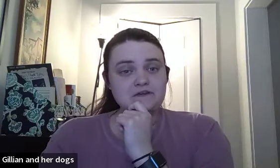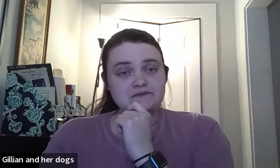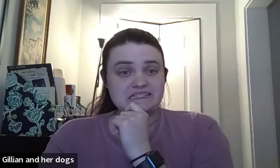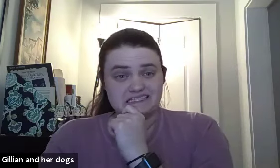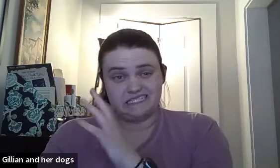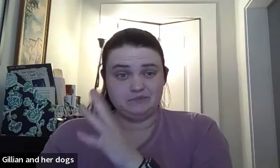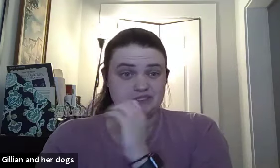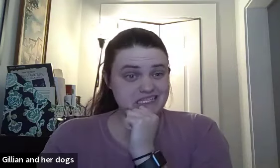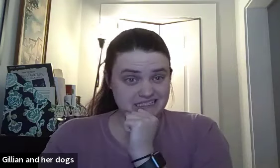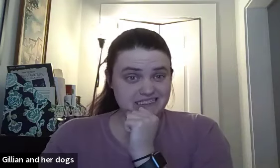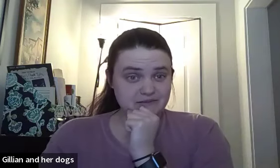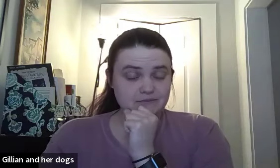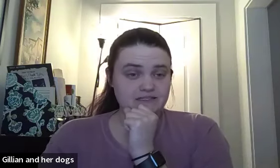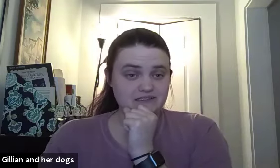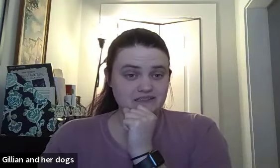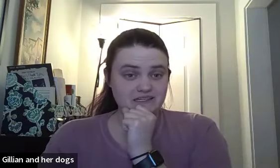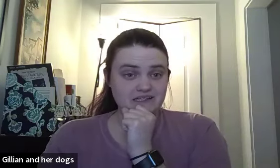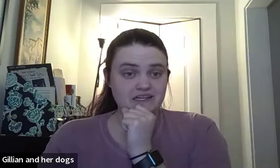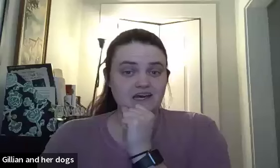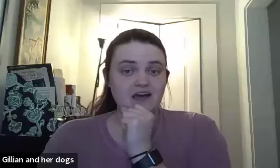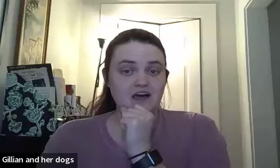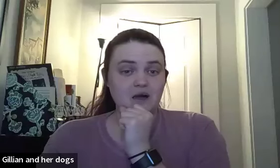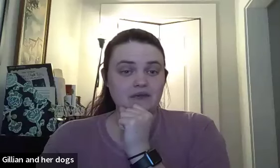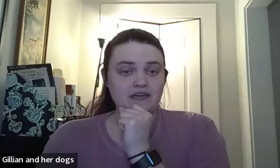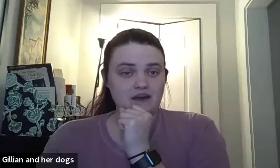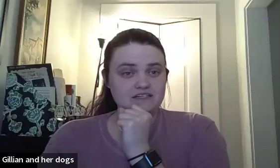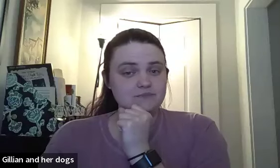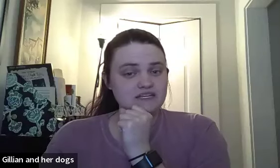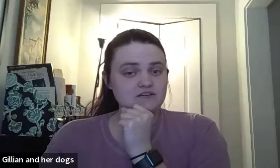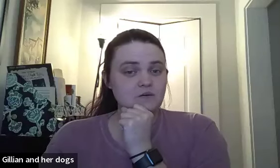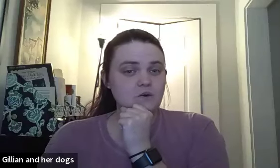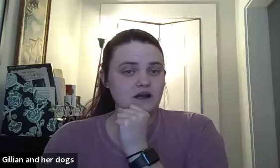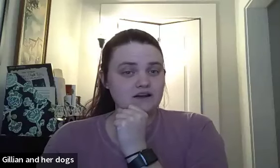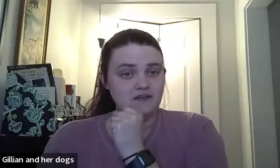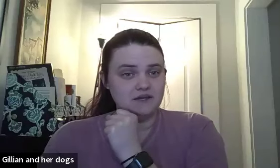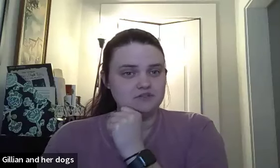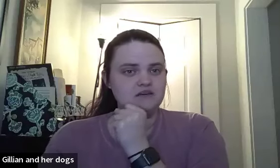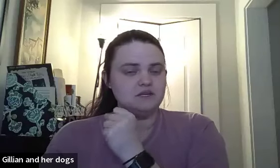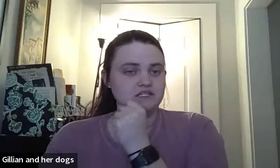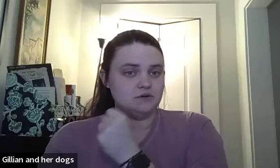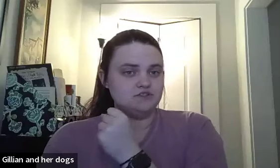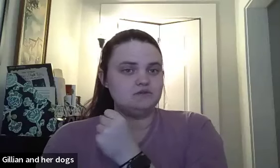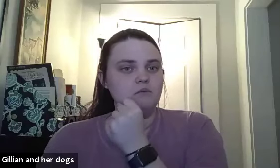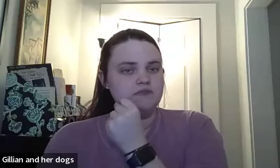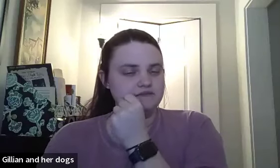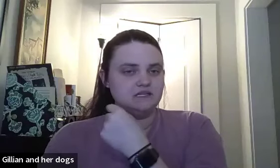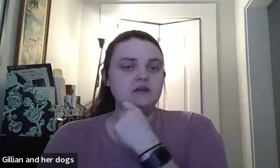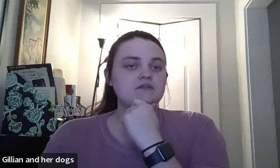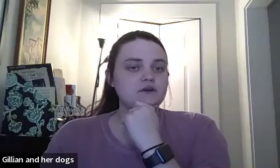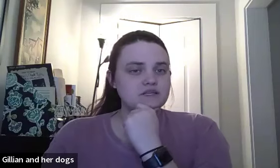a 50-60%, basically. It kind of depends on what kind of language they've been exposed to and what they've seen. There are